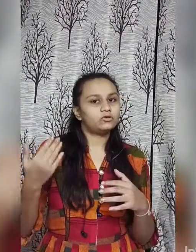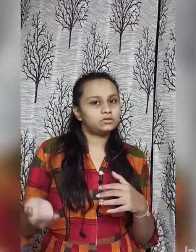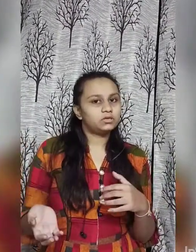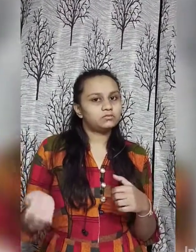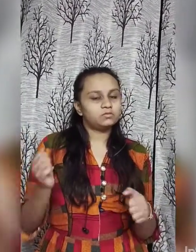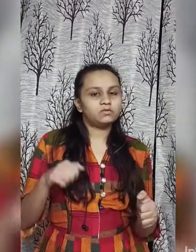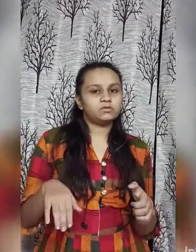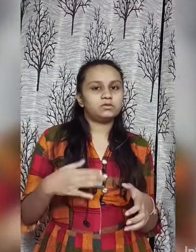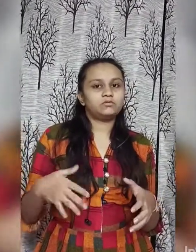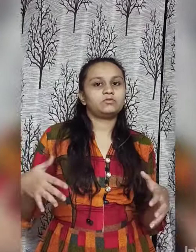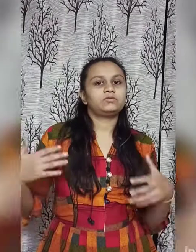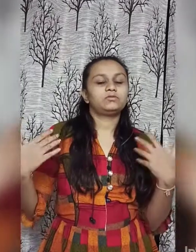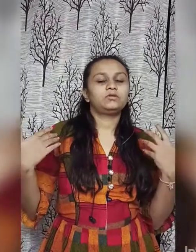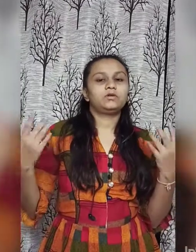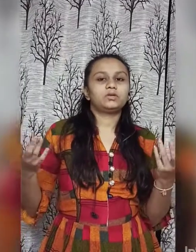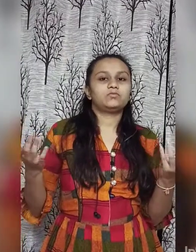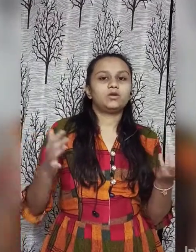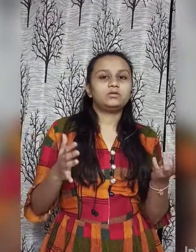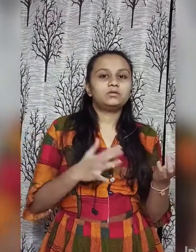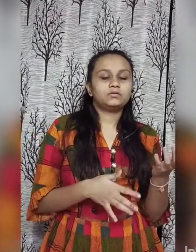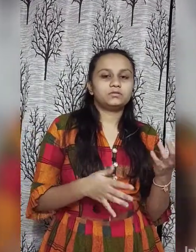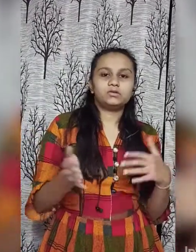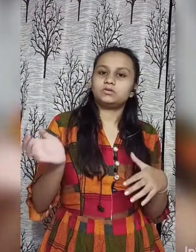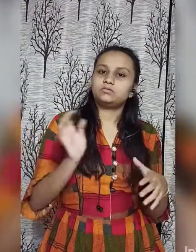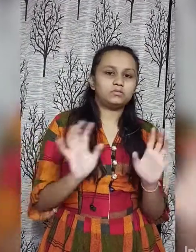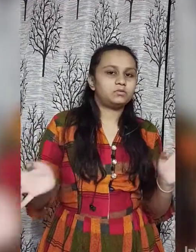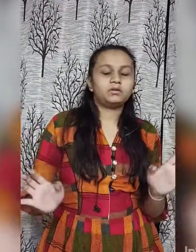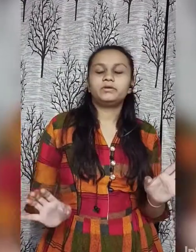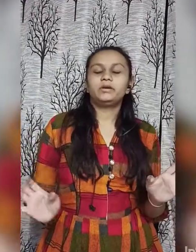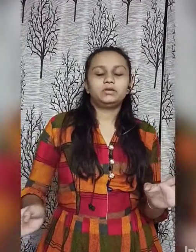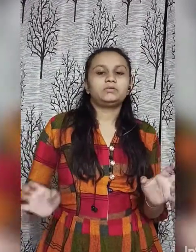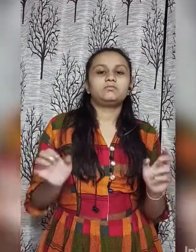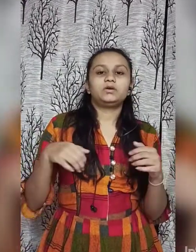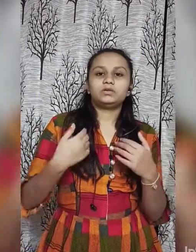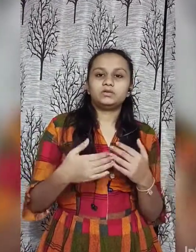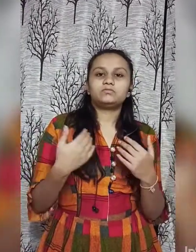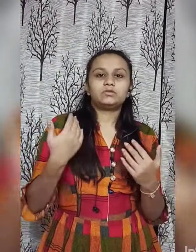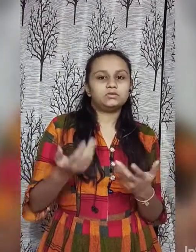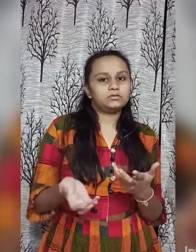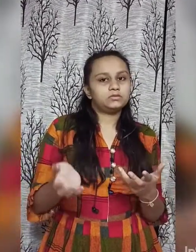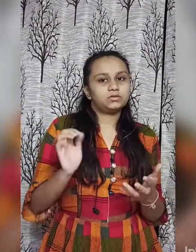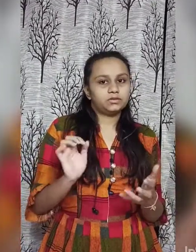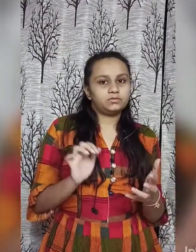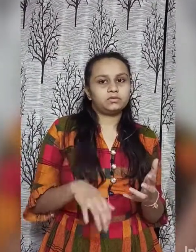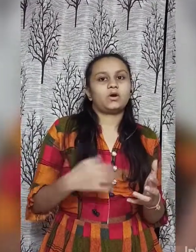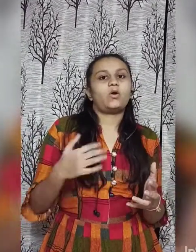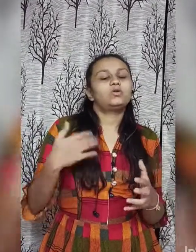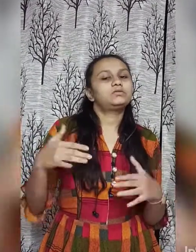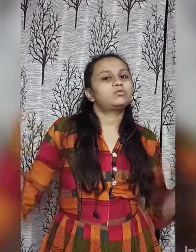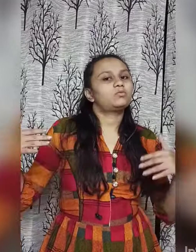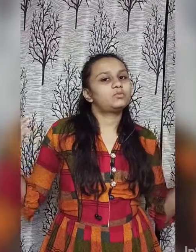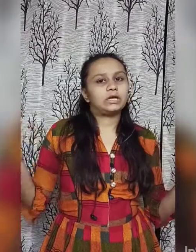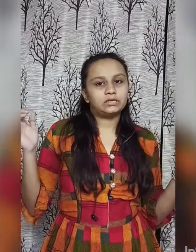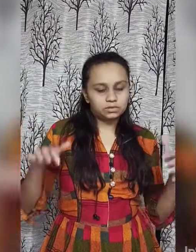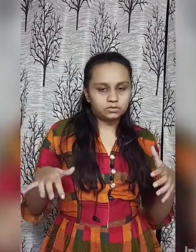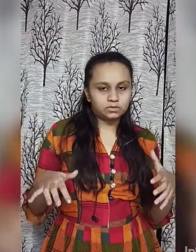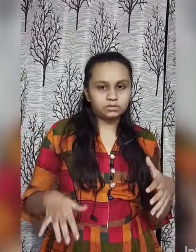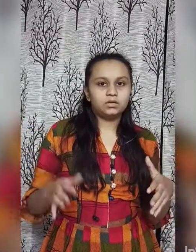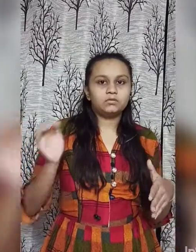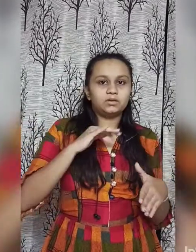job costing is used in industries where the work is not repetitive nature but undertaken on receiving orders from customers. The